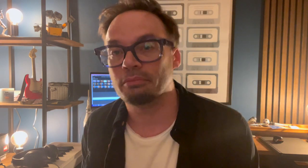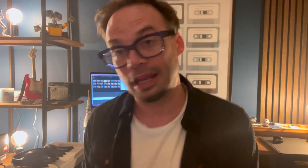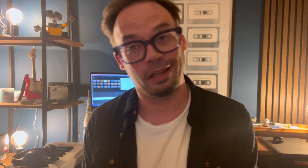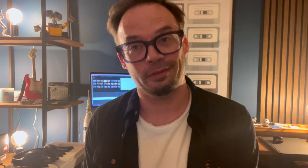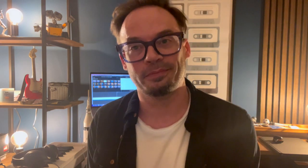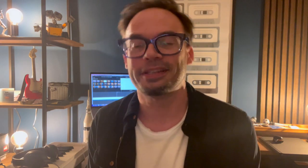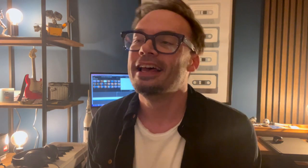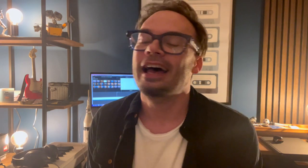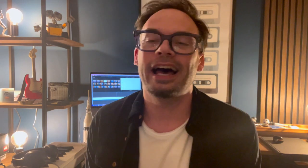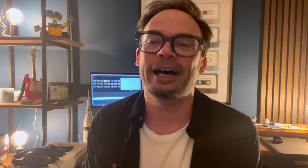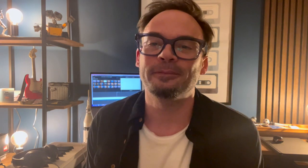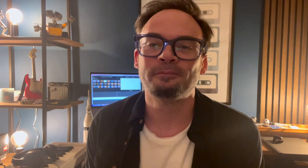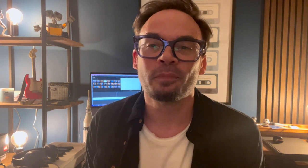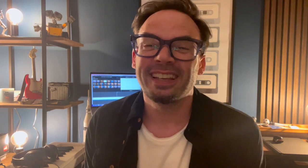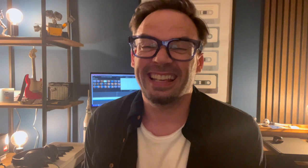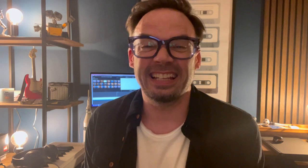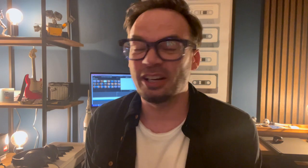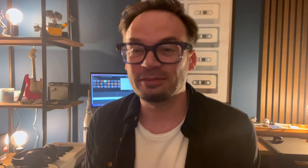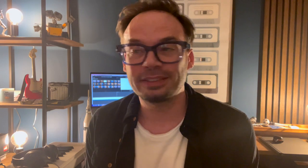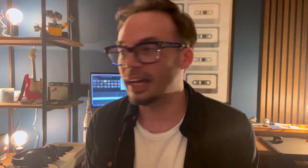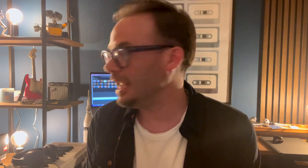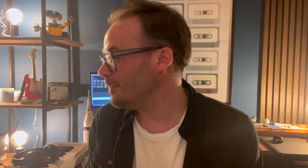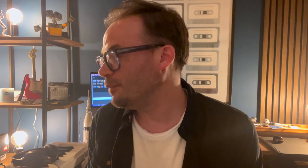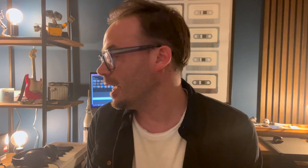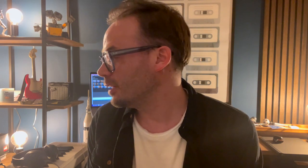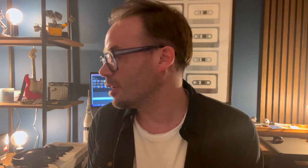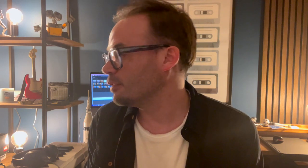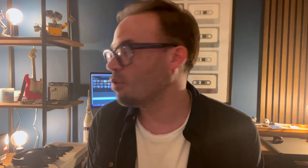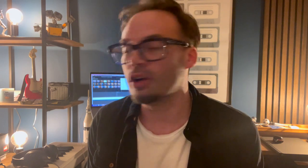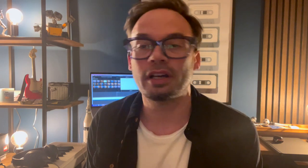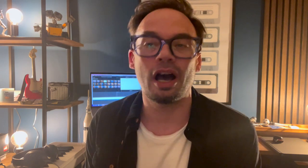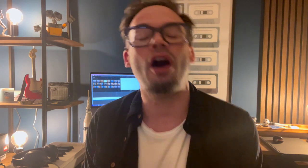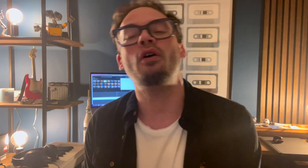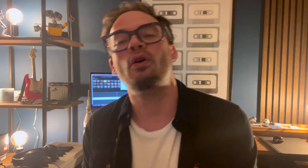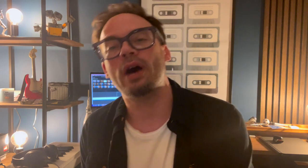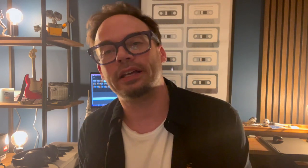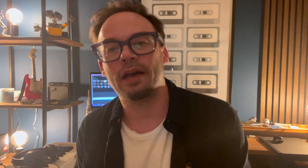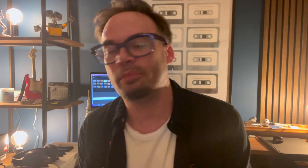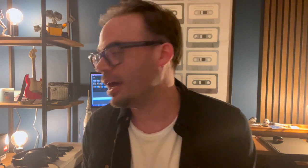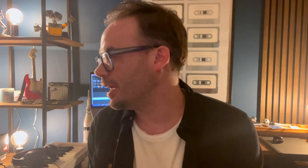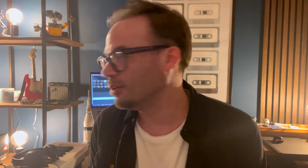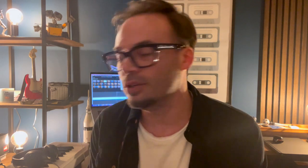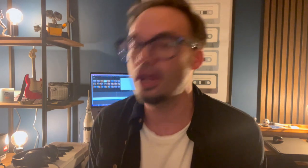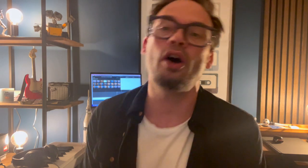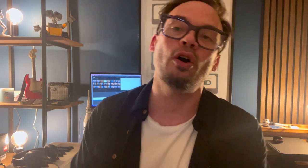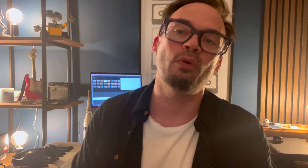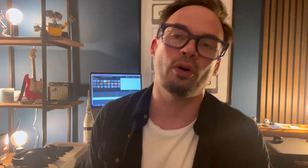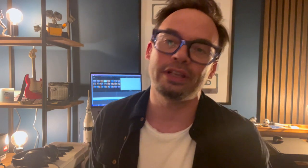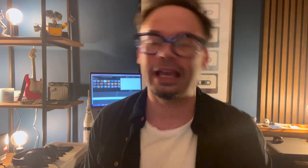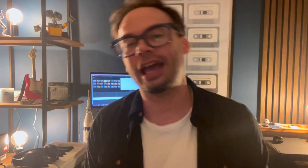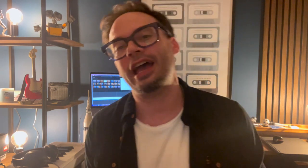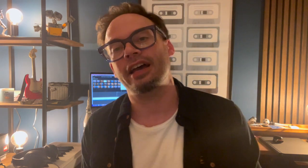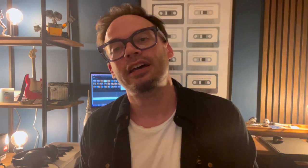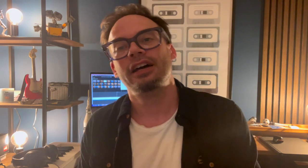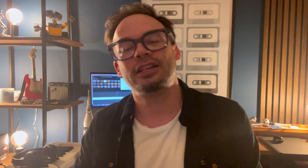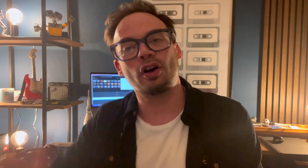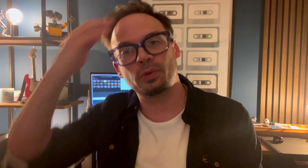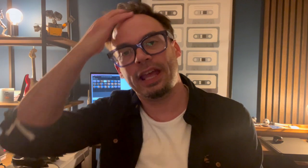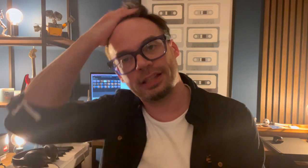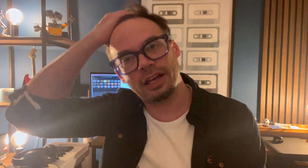mediums You know Even if you get the kind of the wrong Oh I'll get by Or no Or yeah As long as we hit the